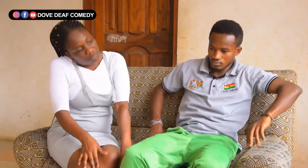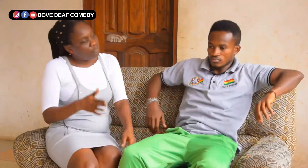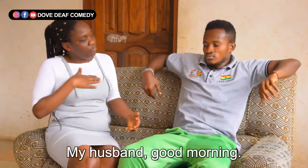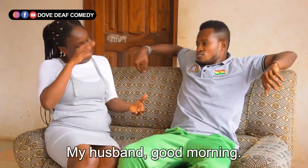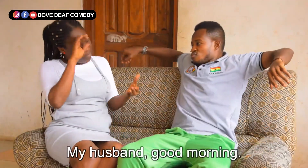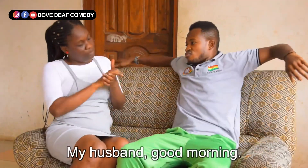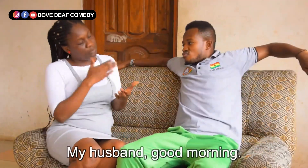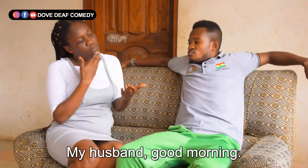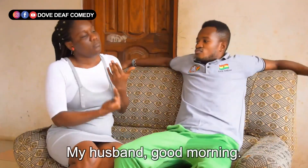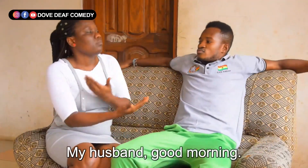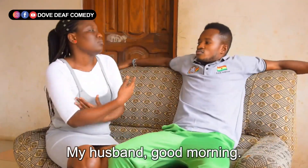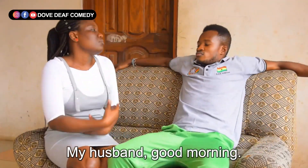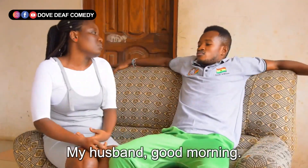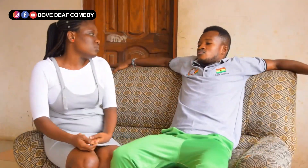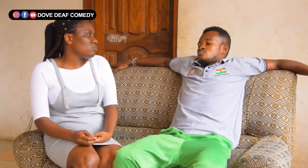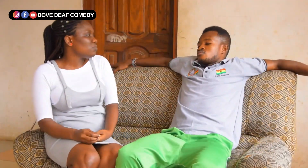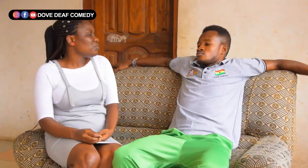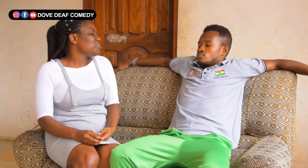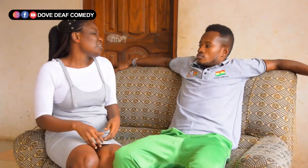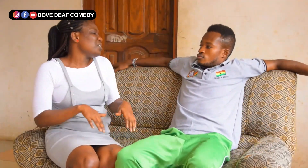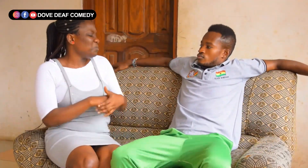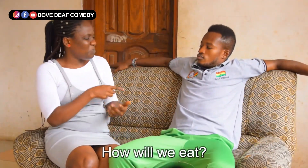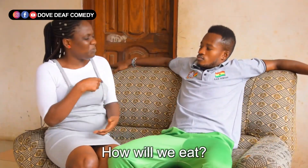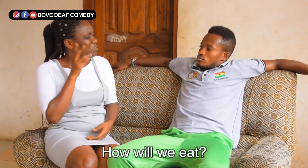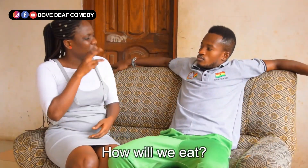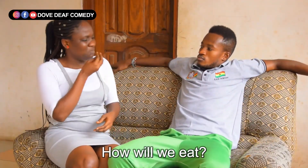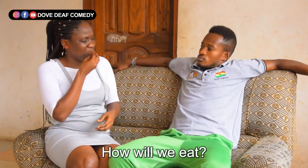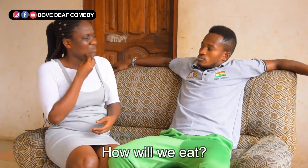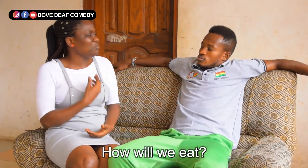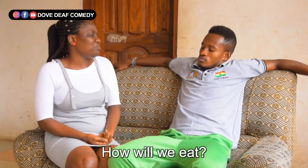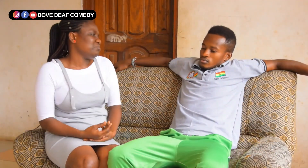143. My husband, good morning. How will we eat?